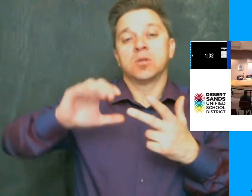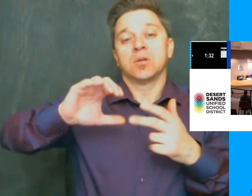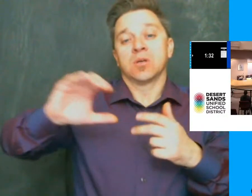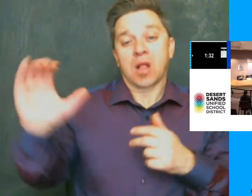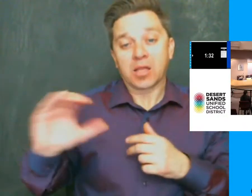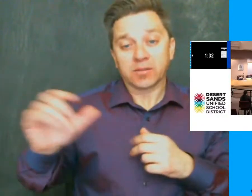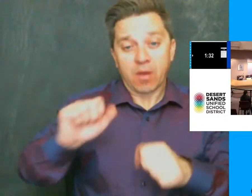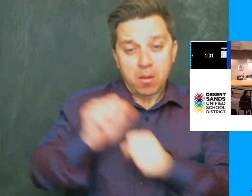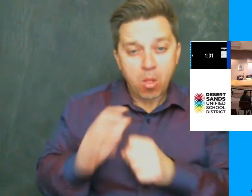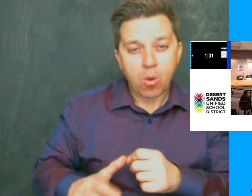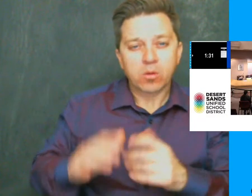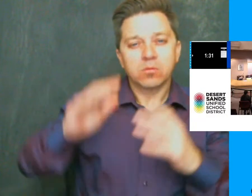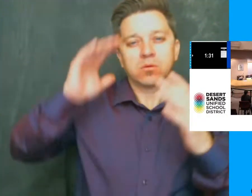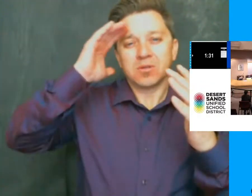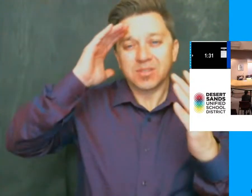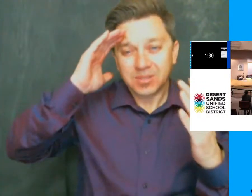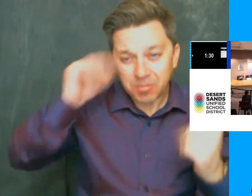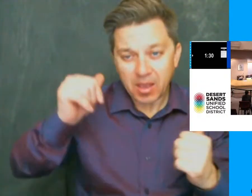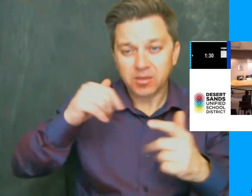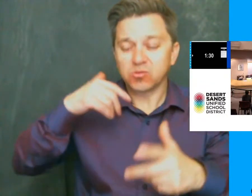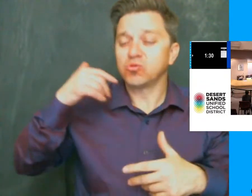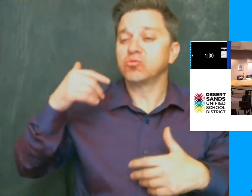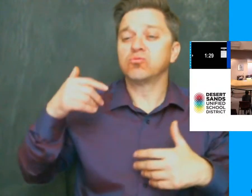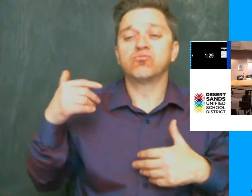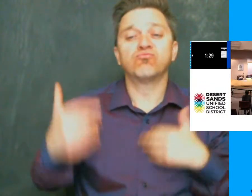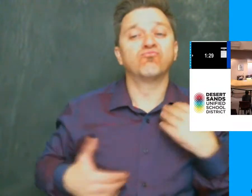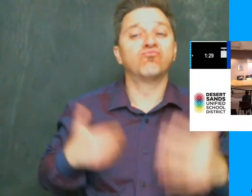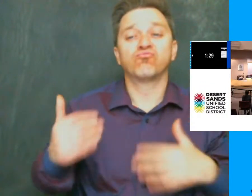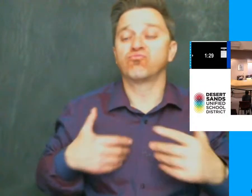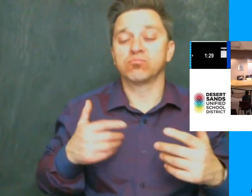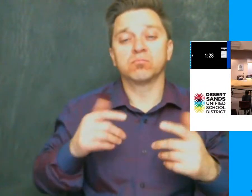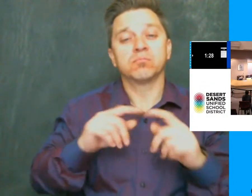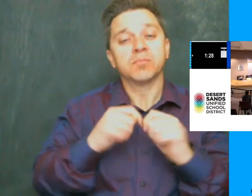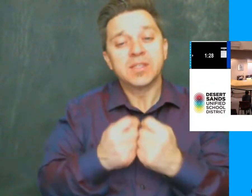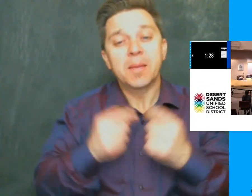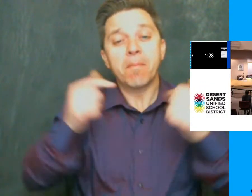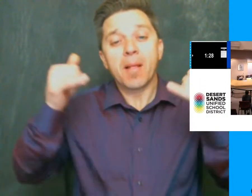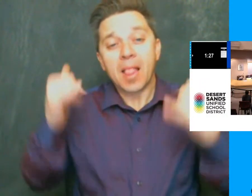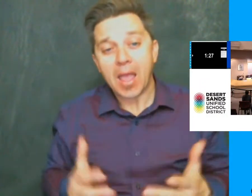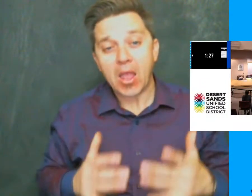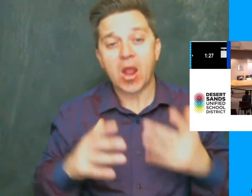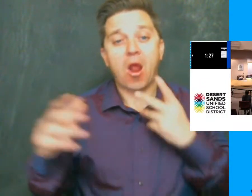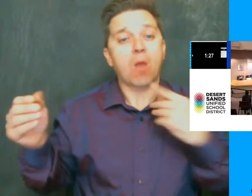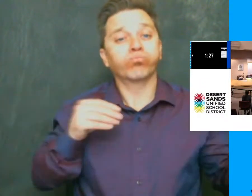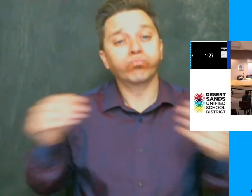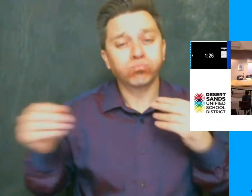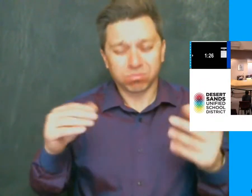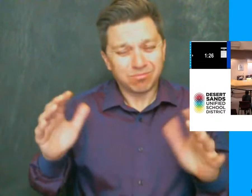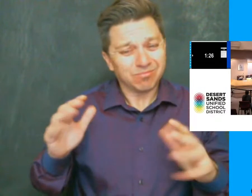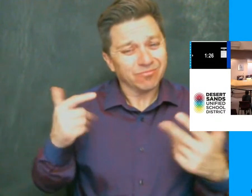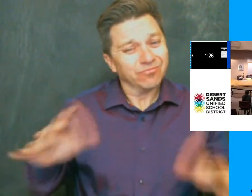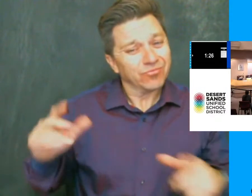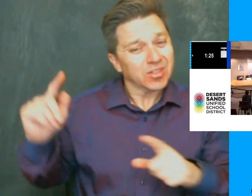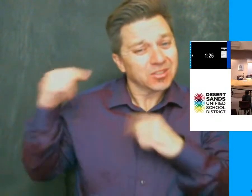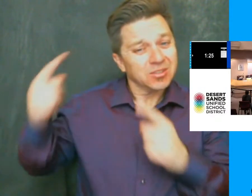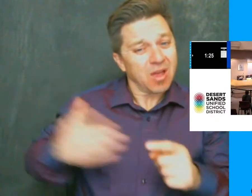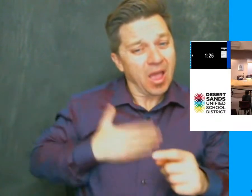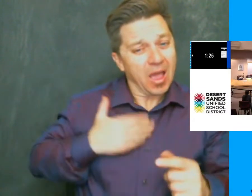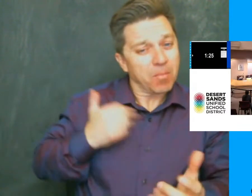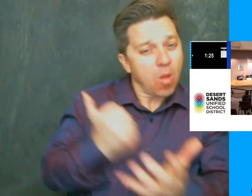are expected to go with the flow and be a team player, and we've been doing just that, and we're happy to